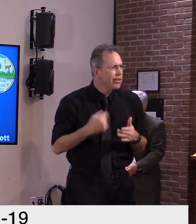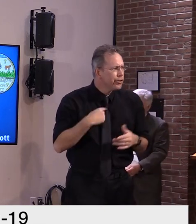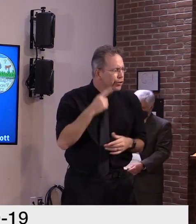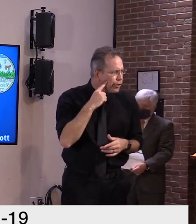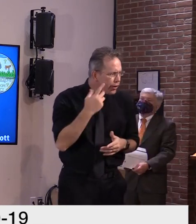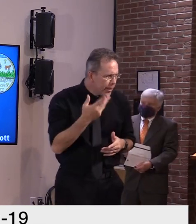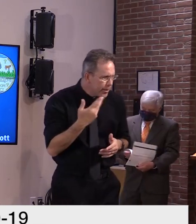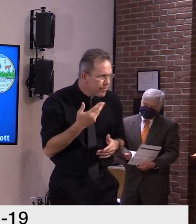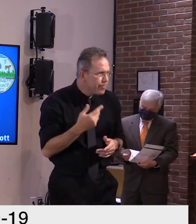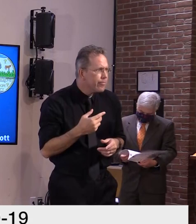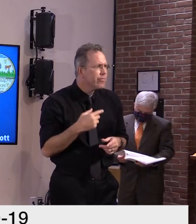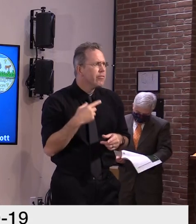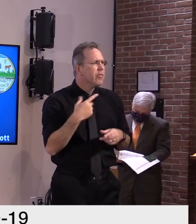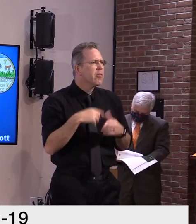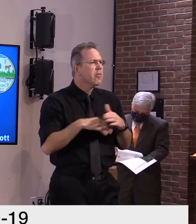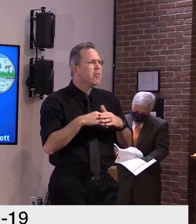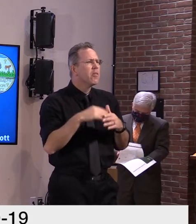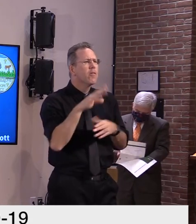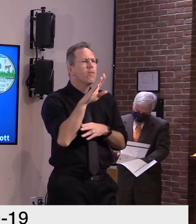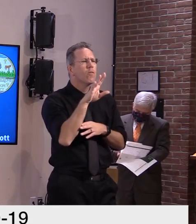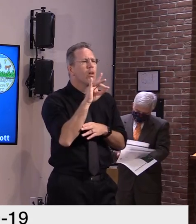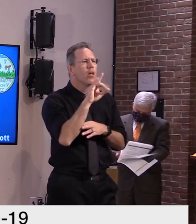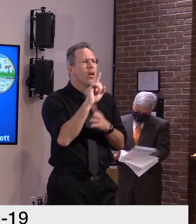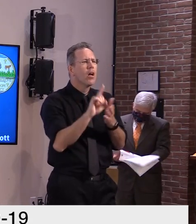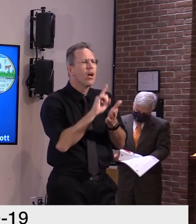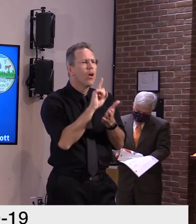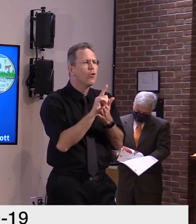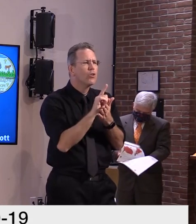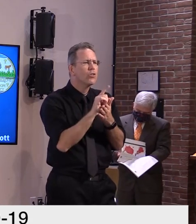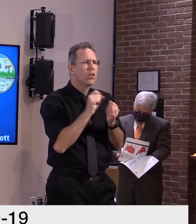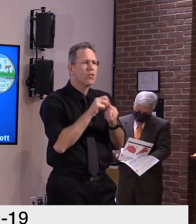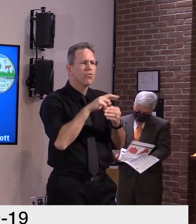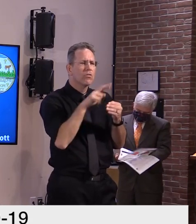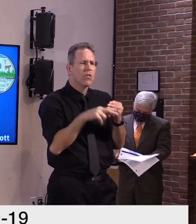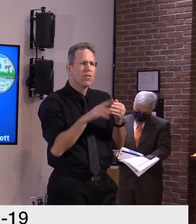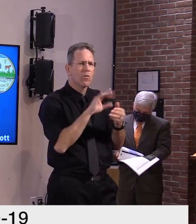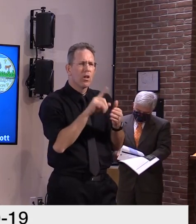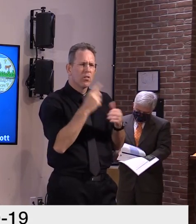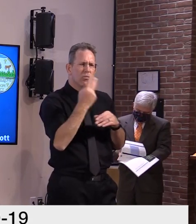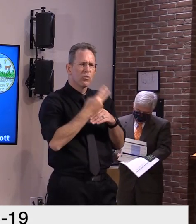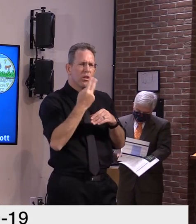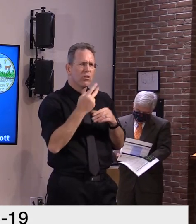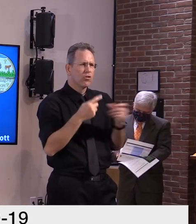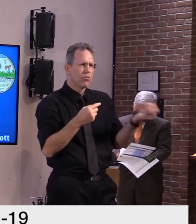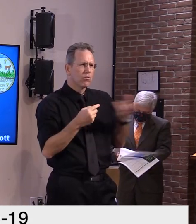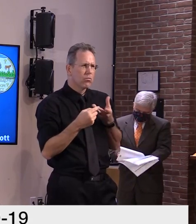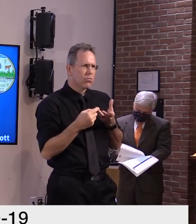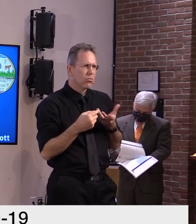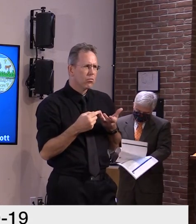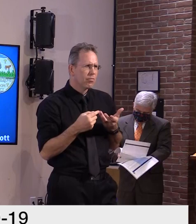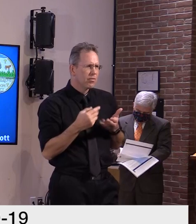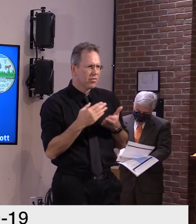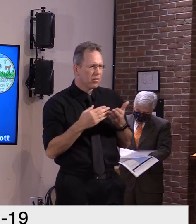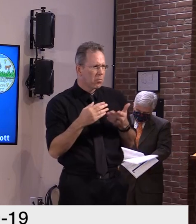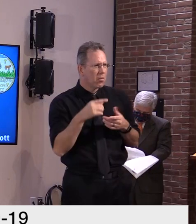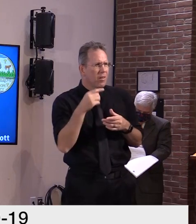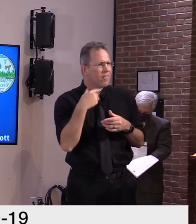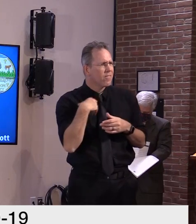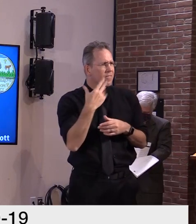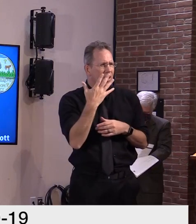48 hours, and that's across, I believe, 5 laboratories, both in-state and